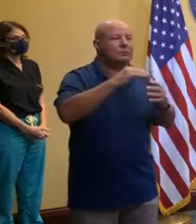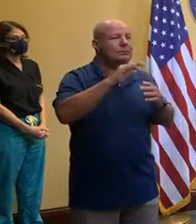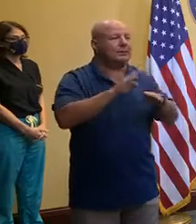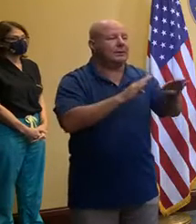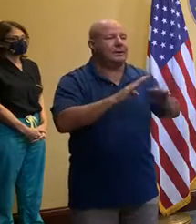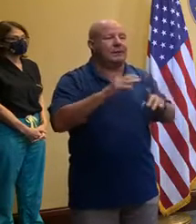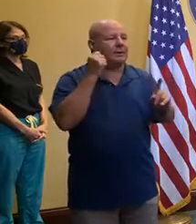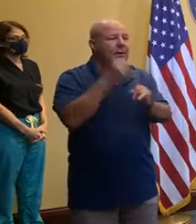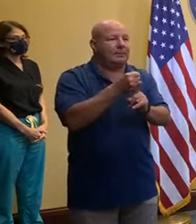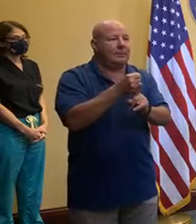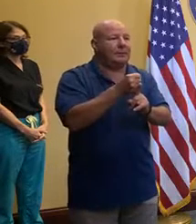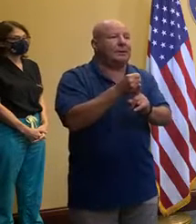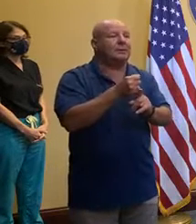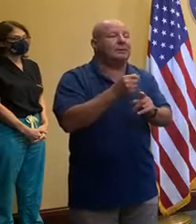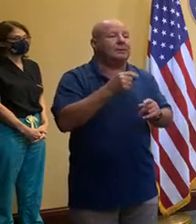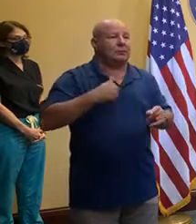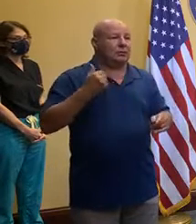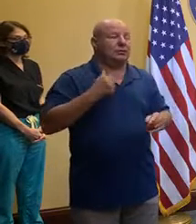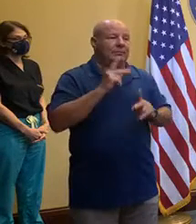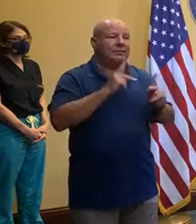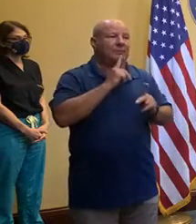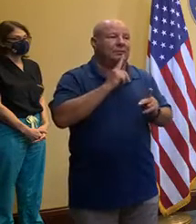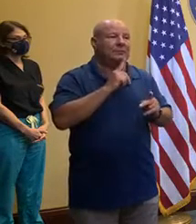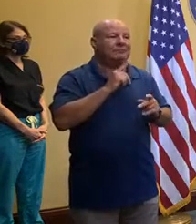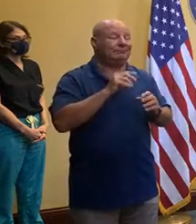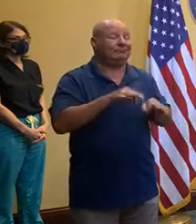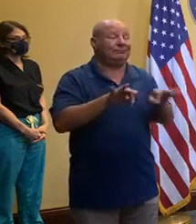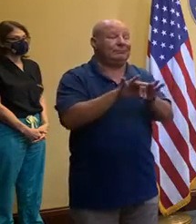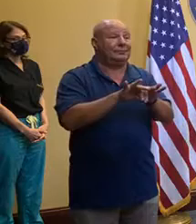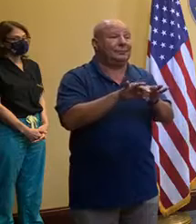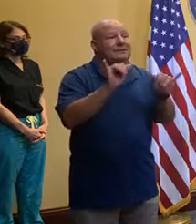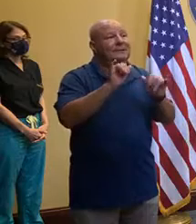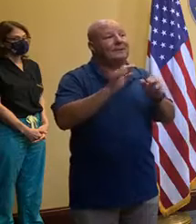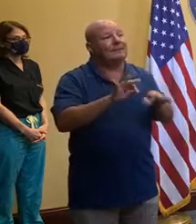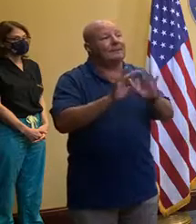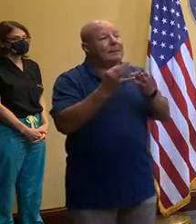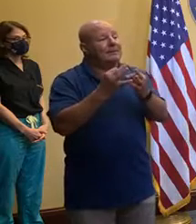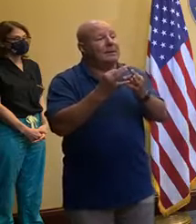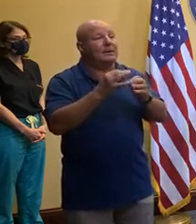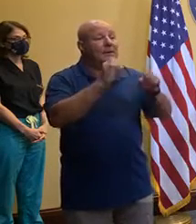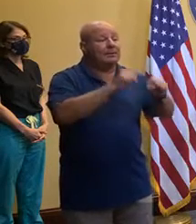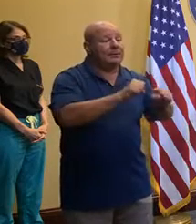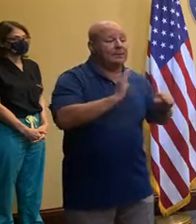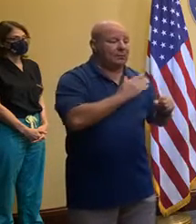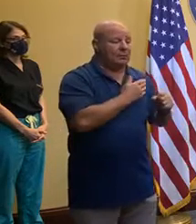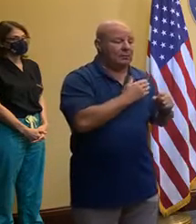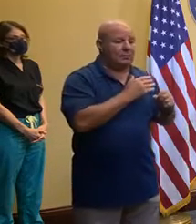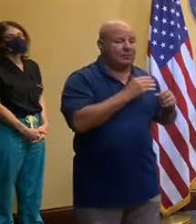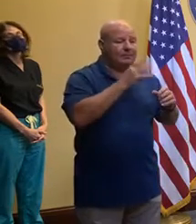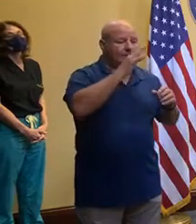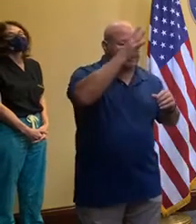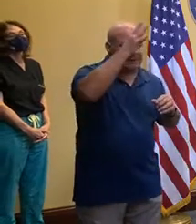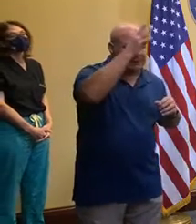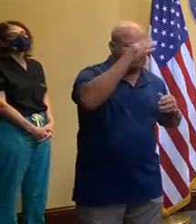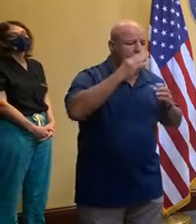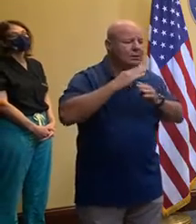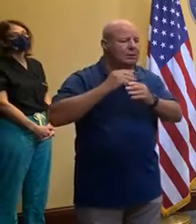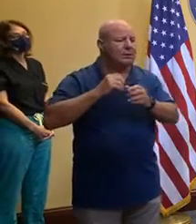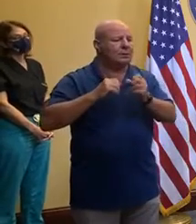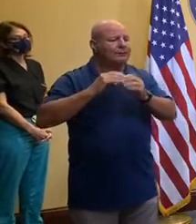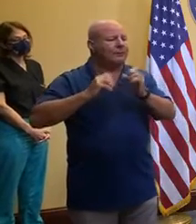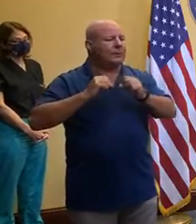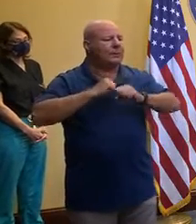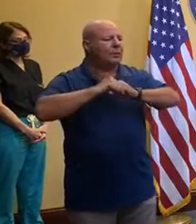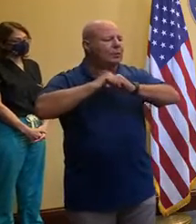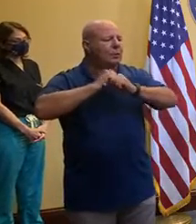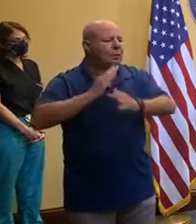is significant, and on our families. The ability for our parents and guardians to understand and know that their children